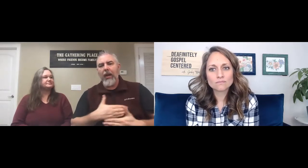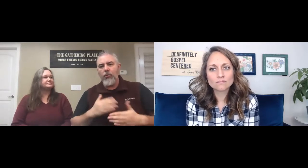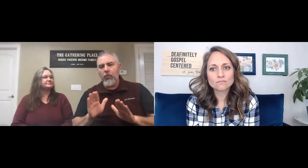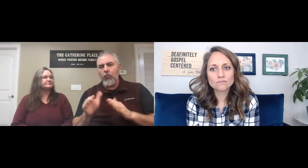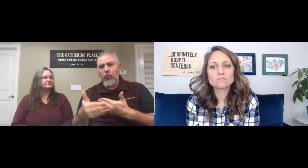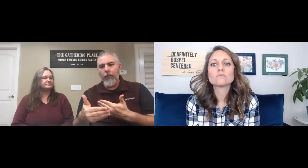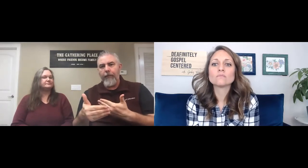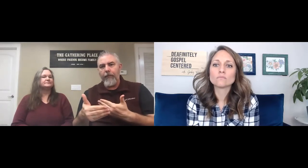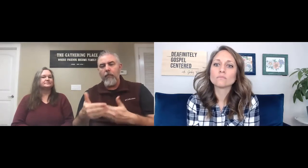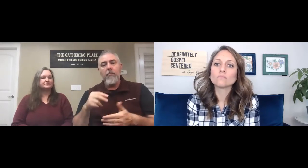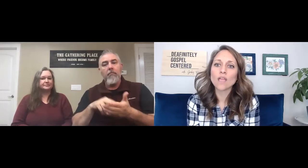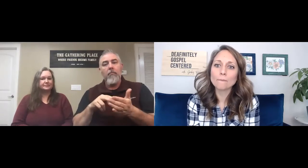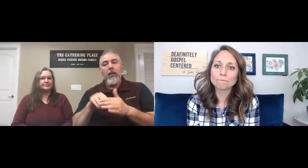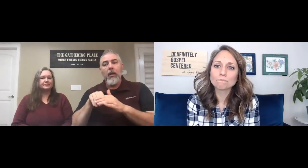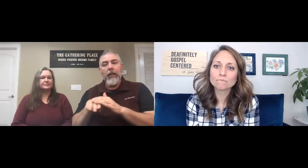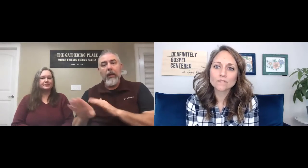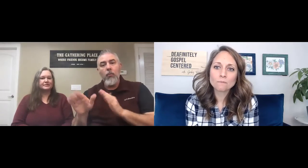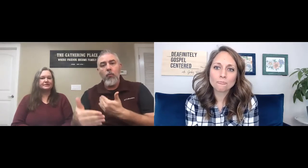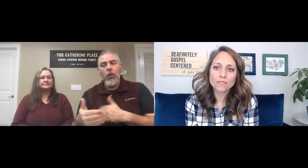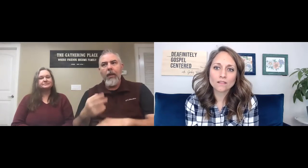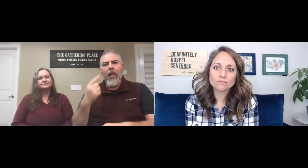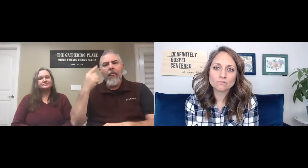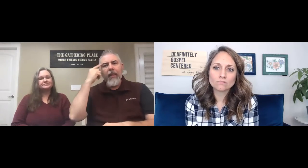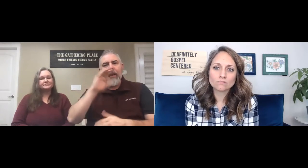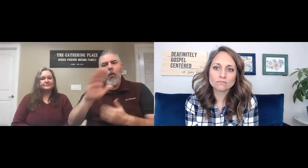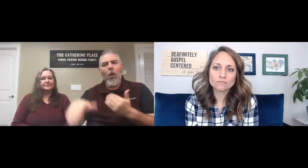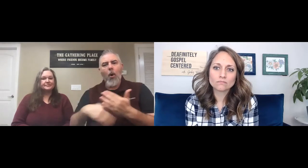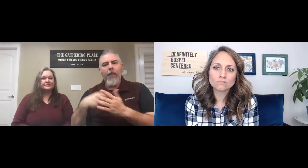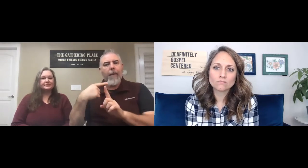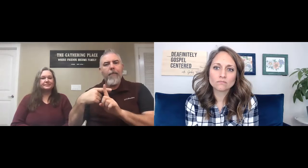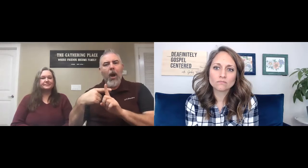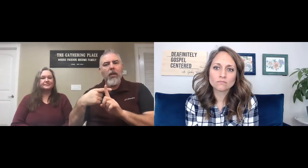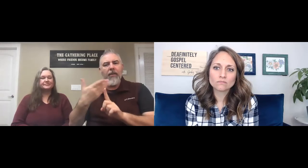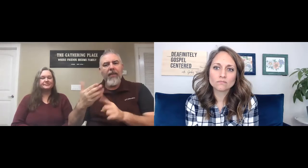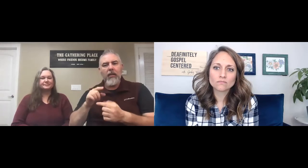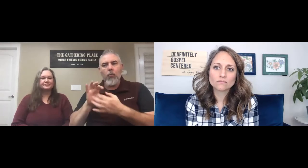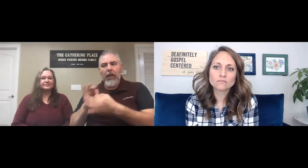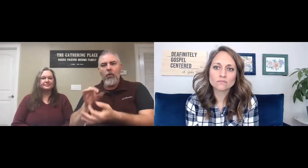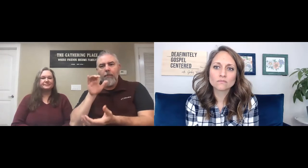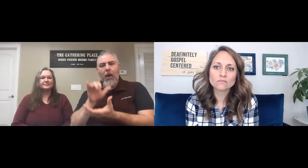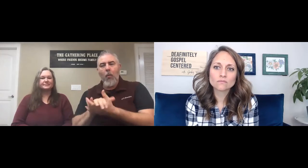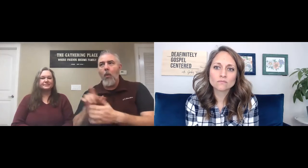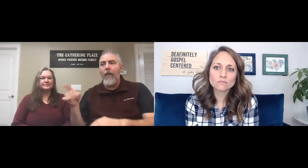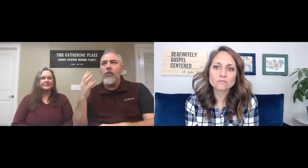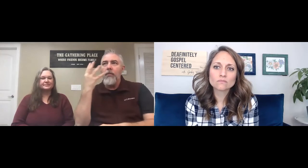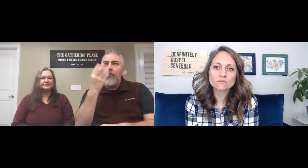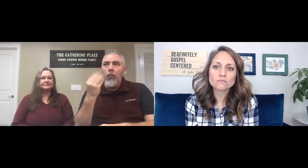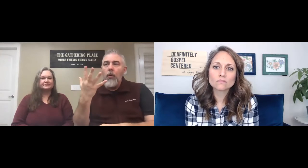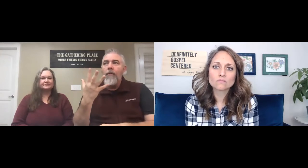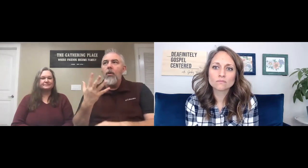is called the appreciation room. I mean, you enter that room, and all the positive things related to my wife,